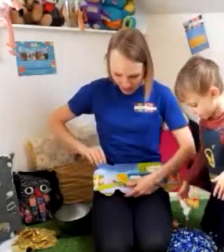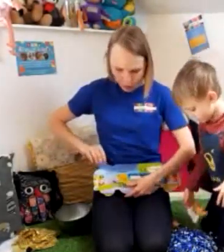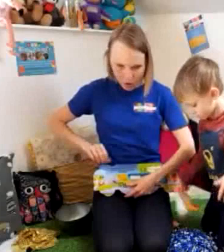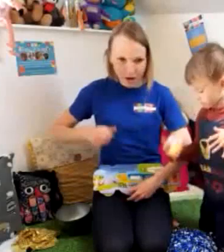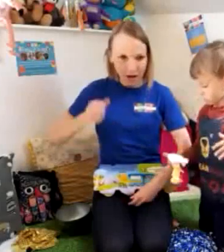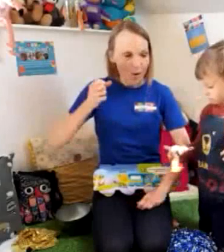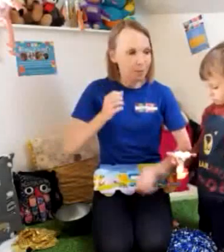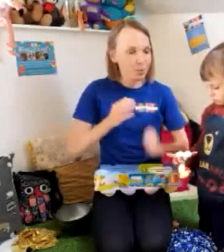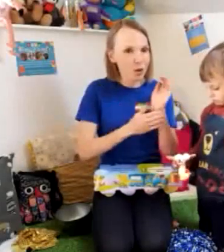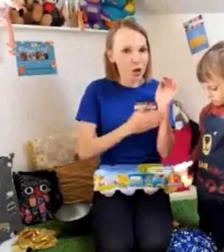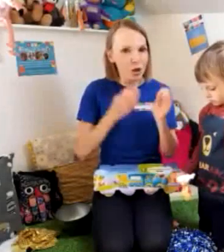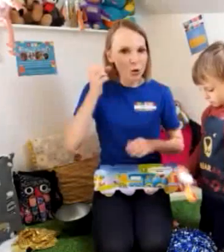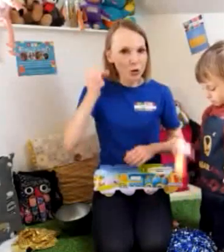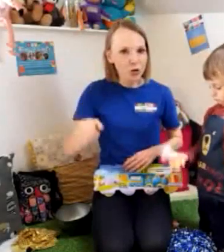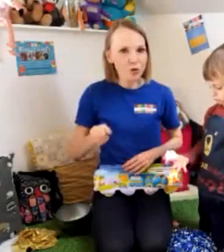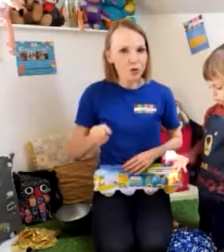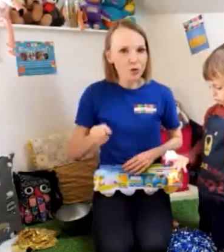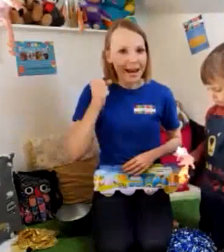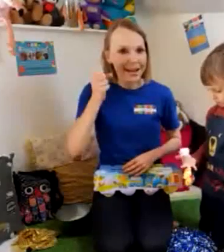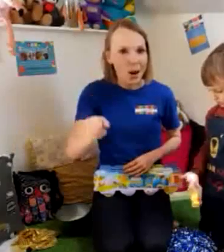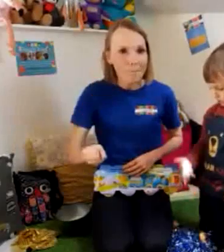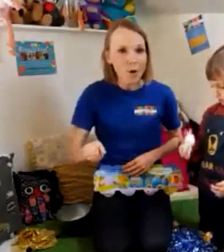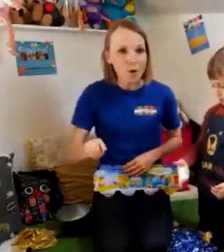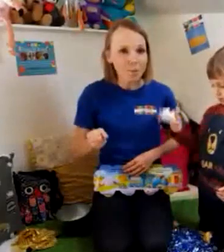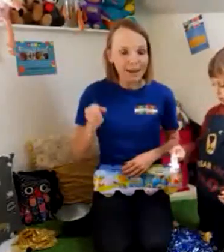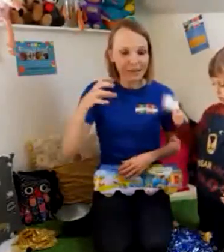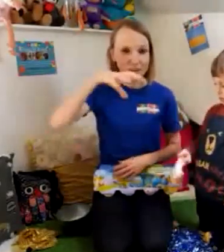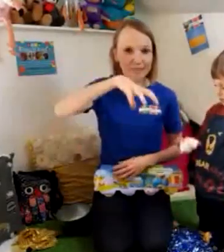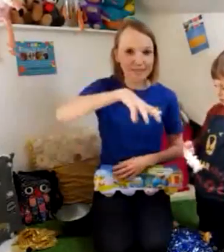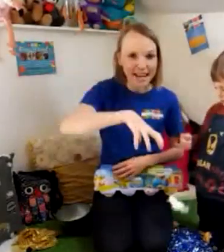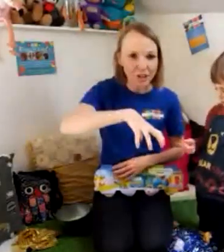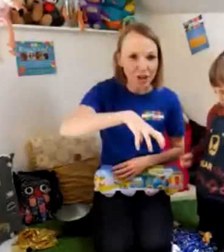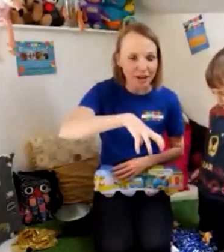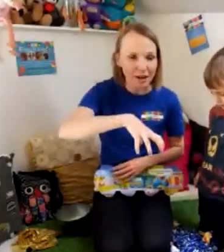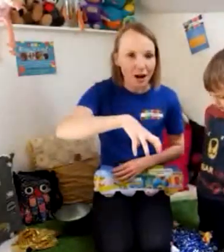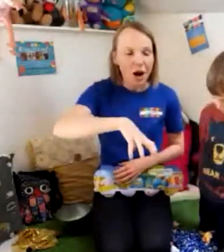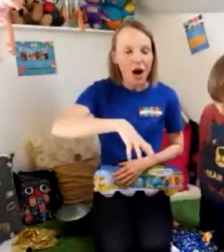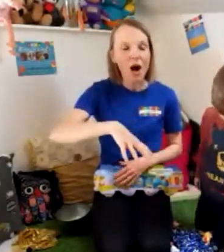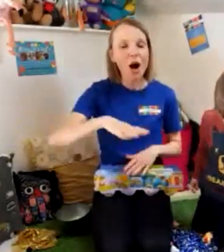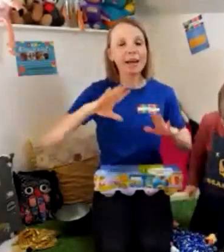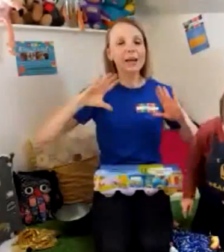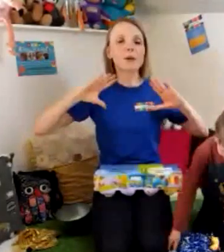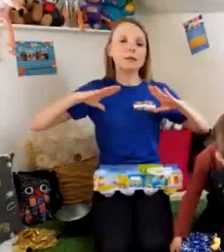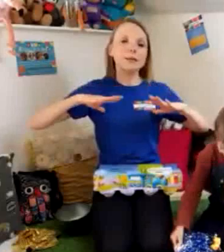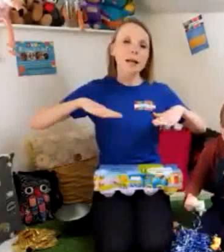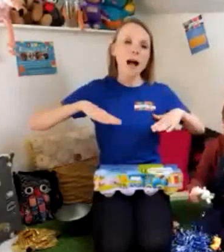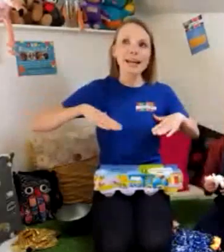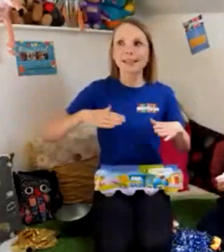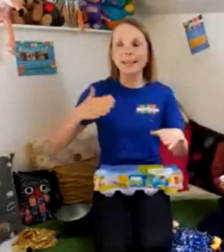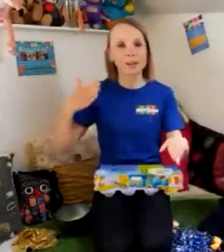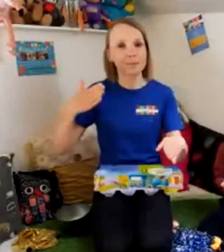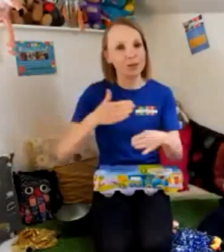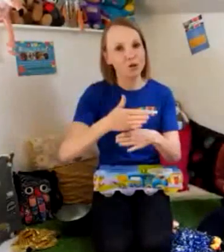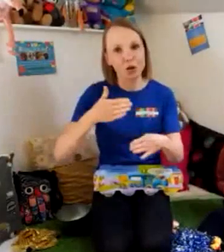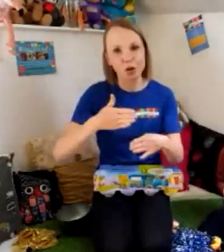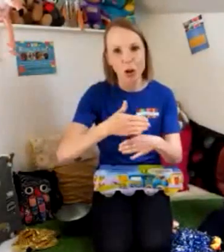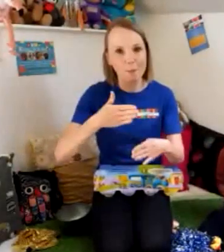our blue train pulled back to the station. Oh, he was tired. It had been such a